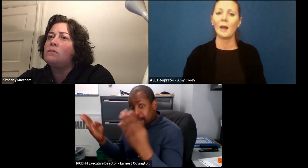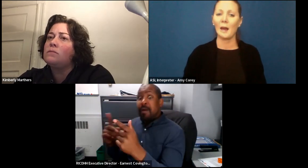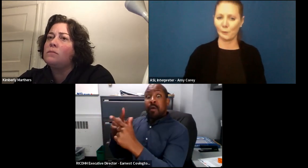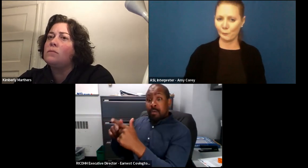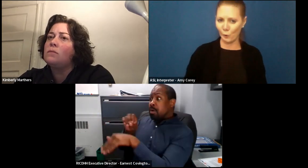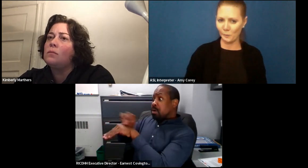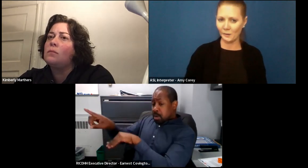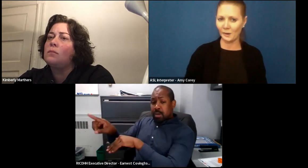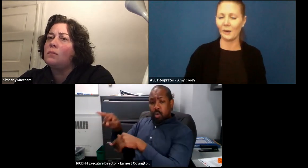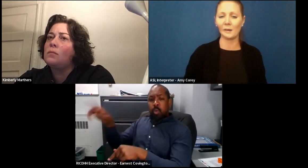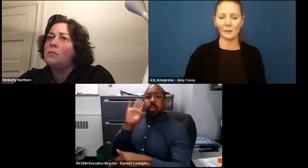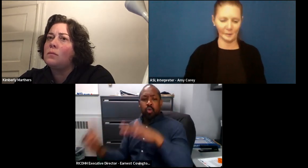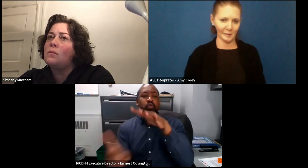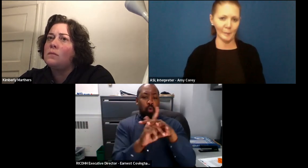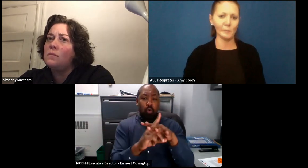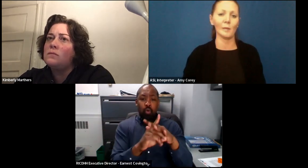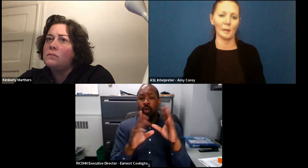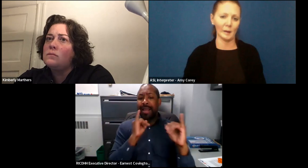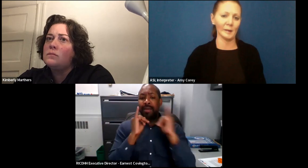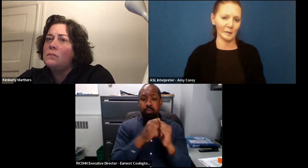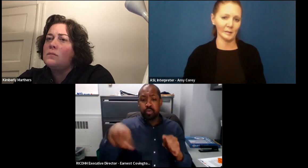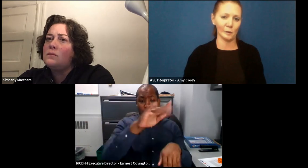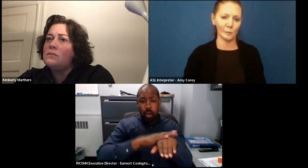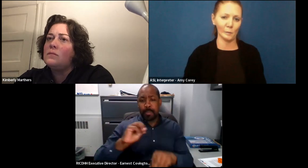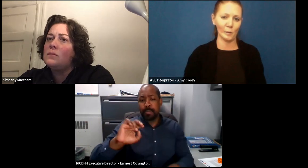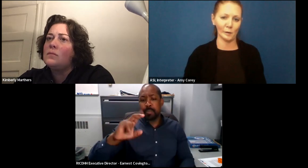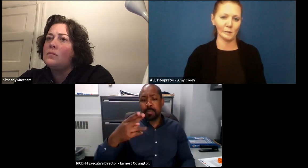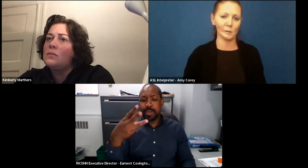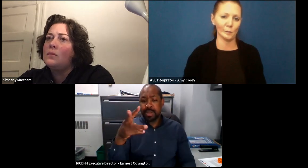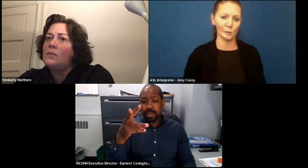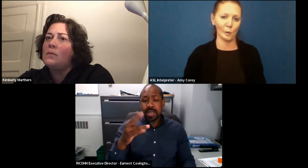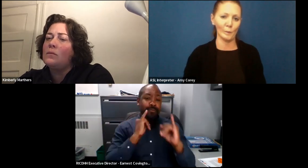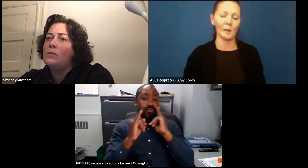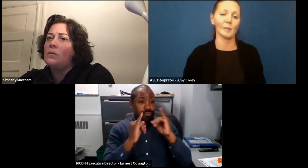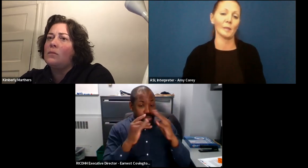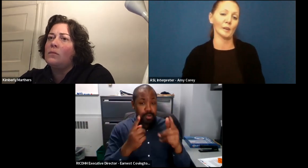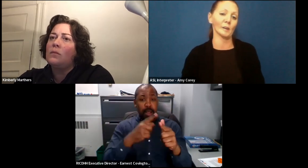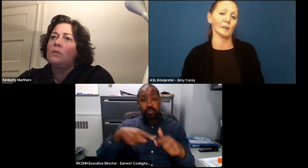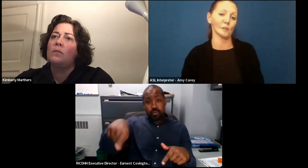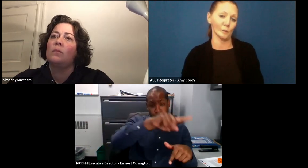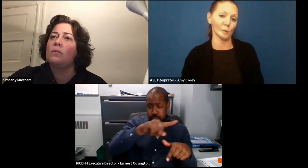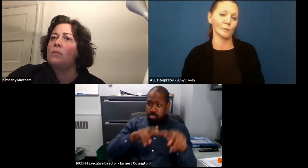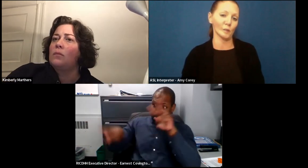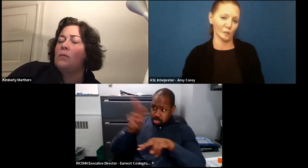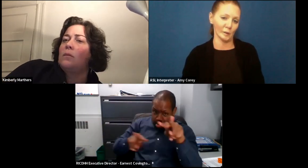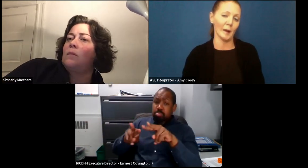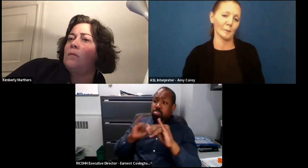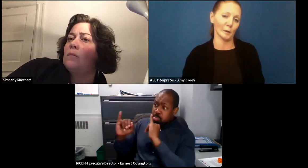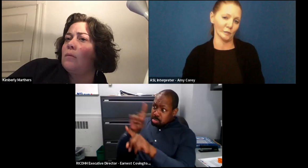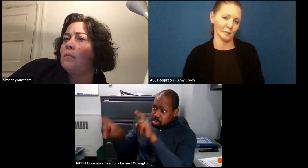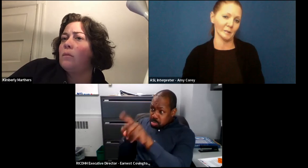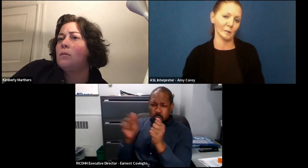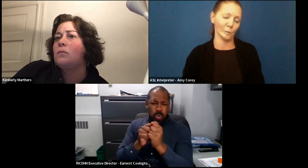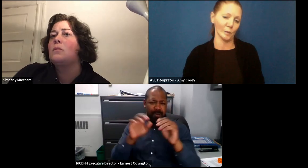letter, have her formally accept, and then again, determine whether it's closed or open. And then they could interview officially on